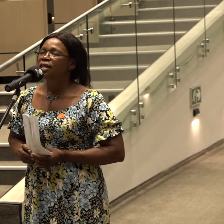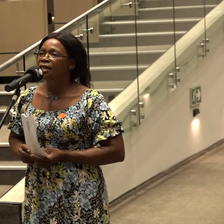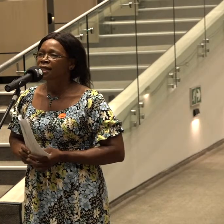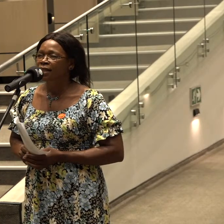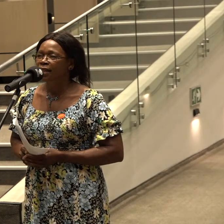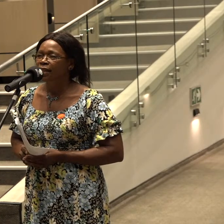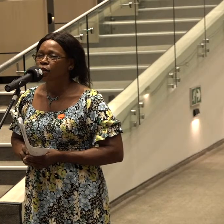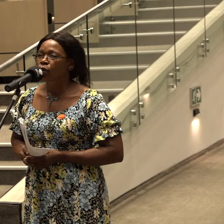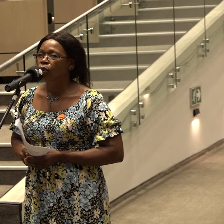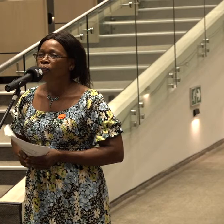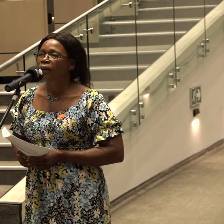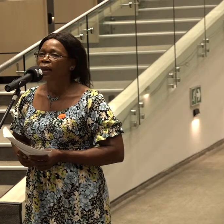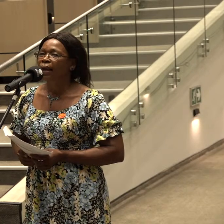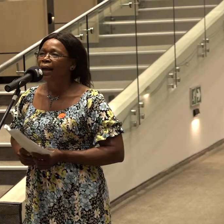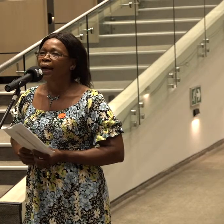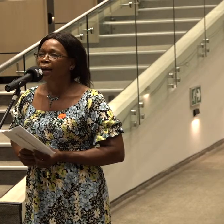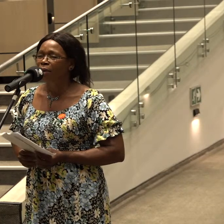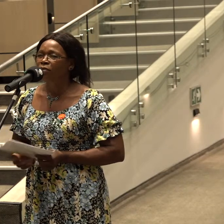foreign